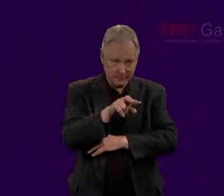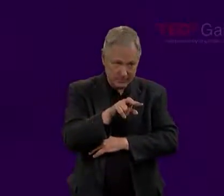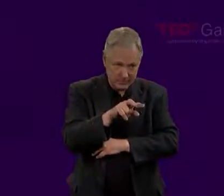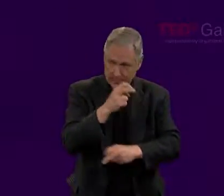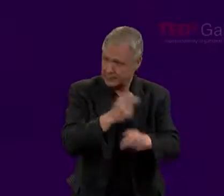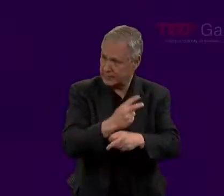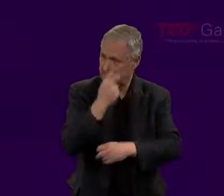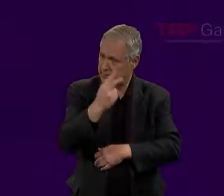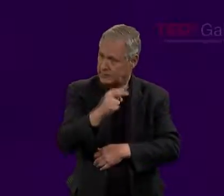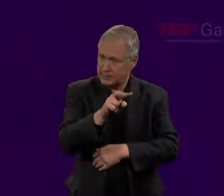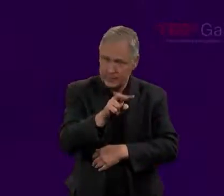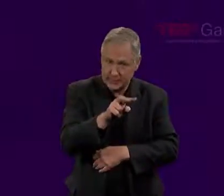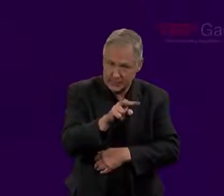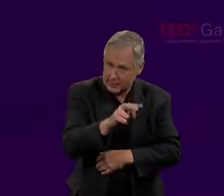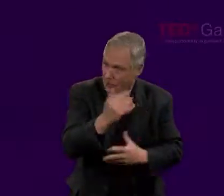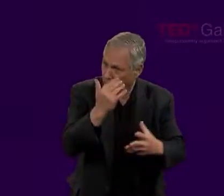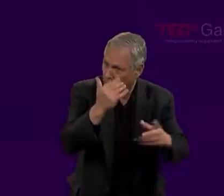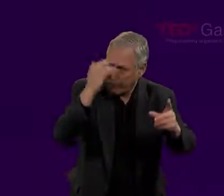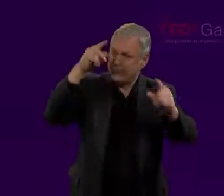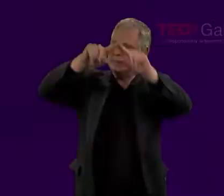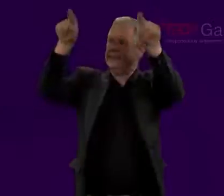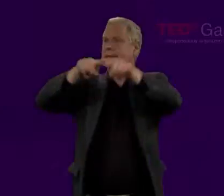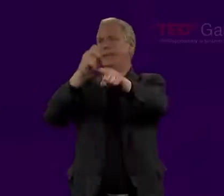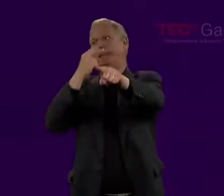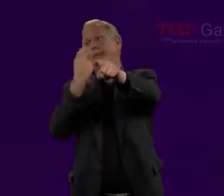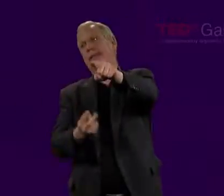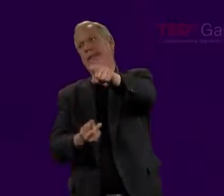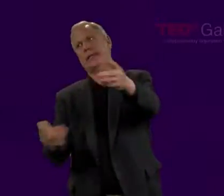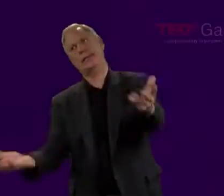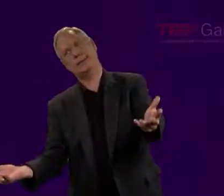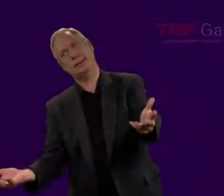In a meeting, we can look, and it's hard to see sometimes.